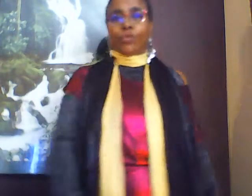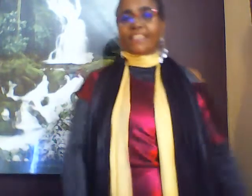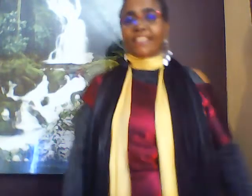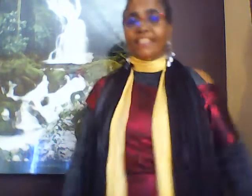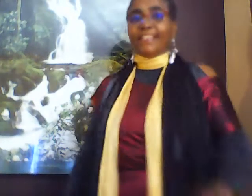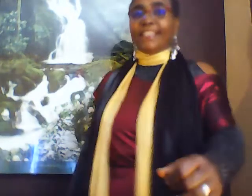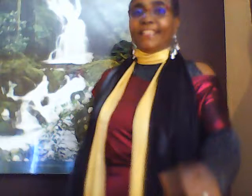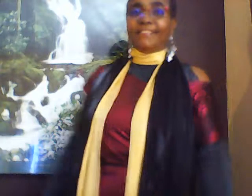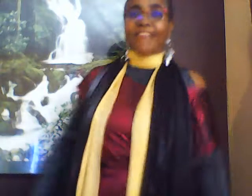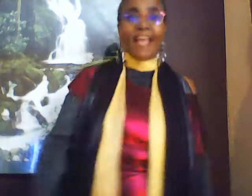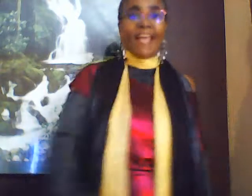toxine rivée.